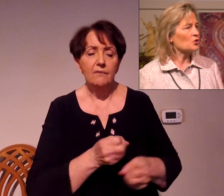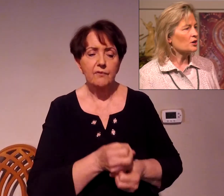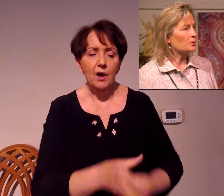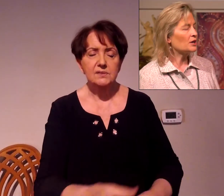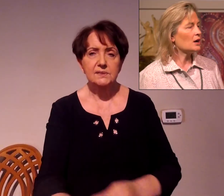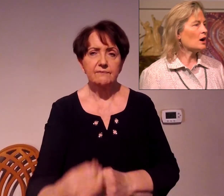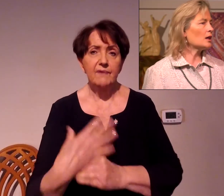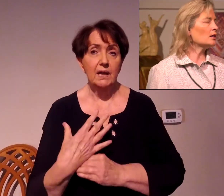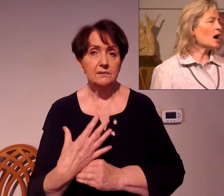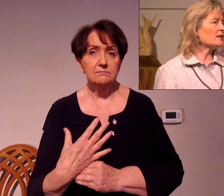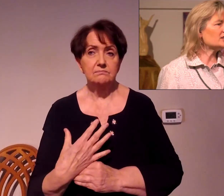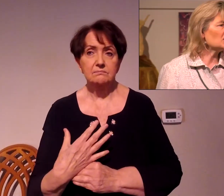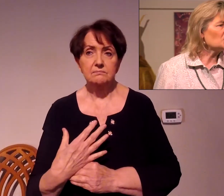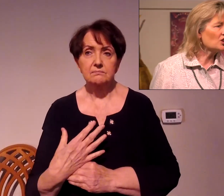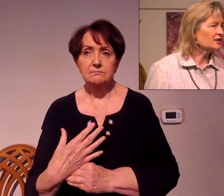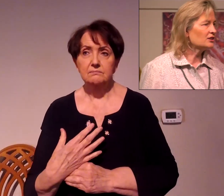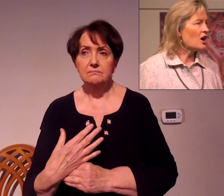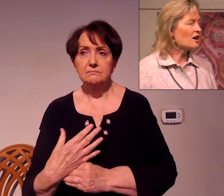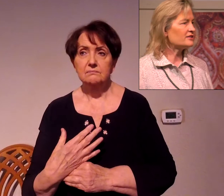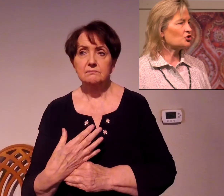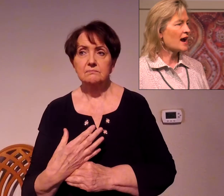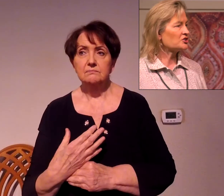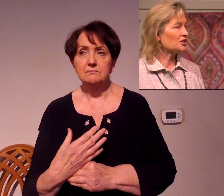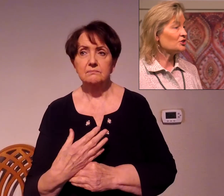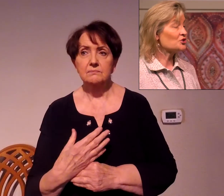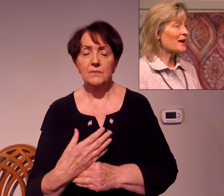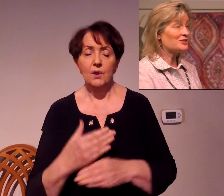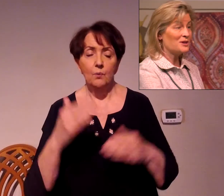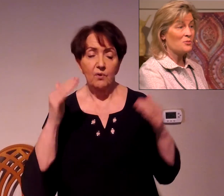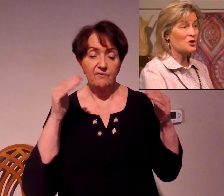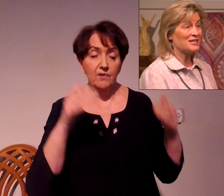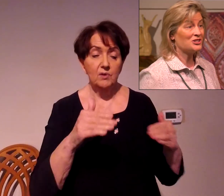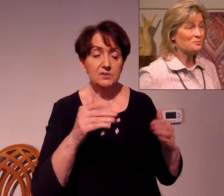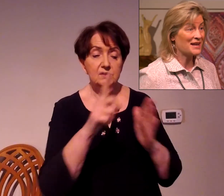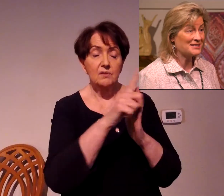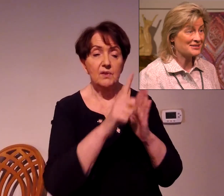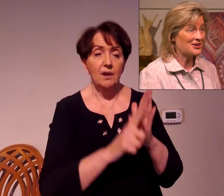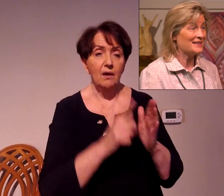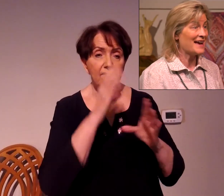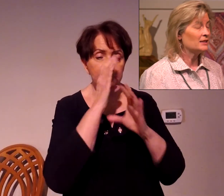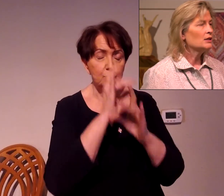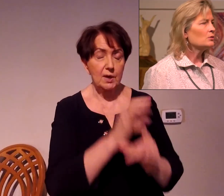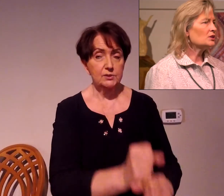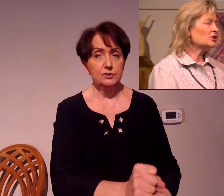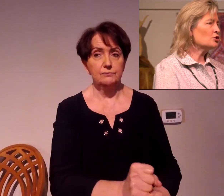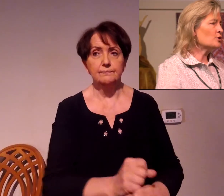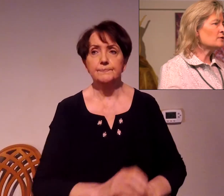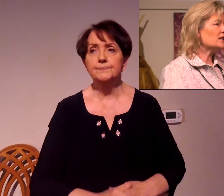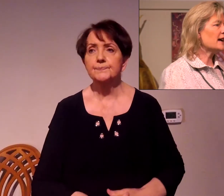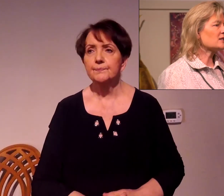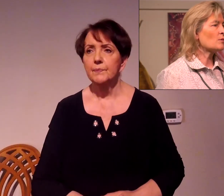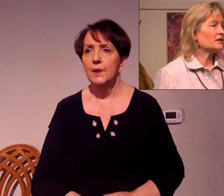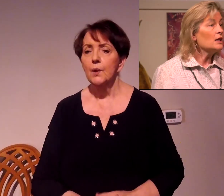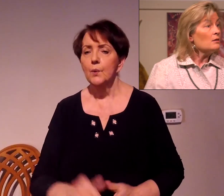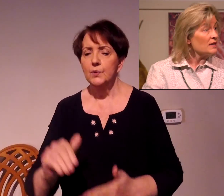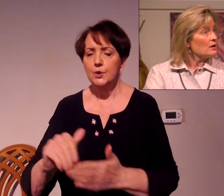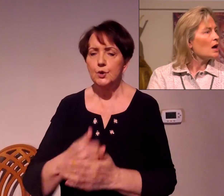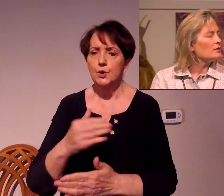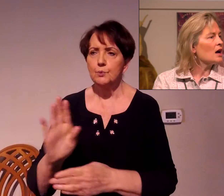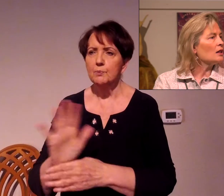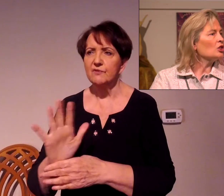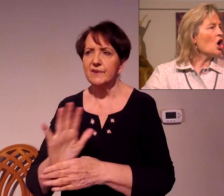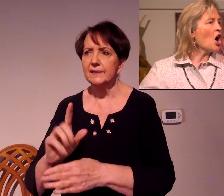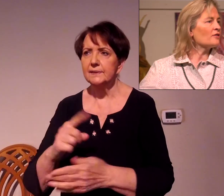we've sort of put a lot of attention on the law of attraction. There's about to be more attention placed on that with the new movie next month.